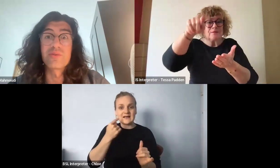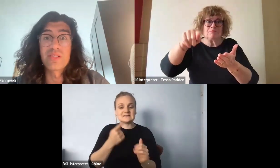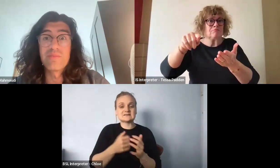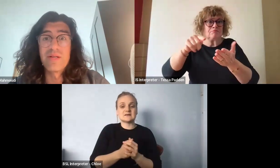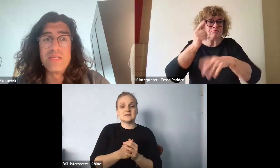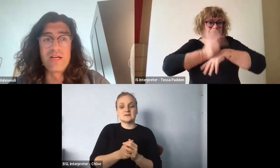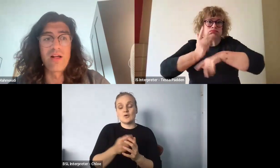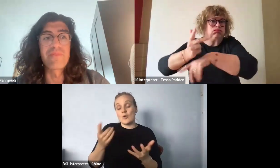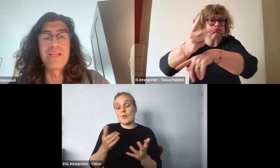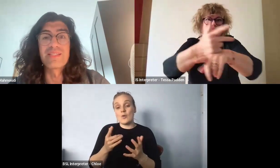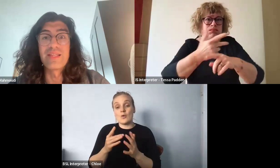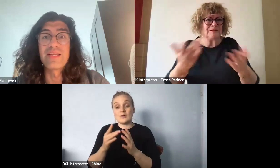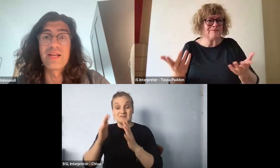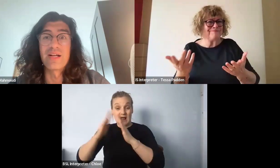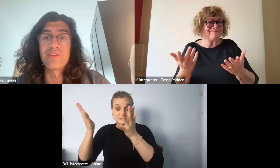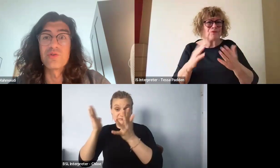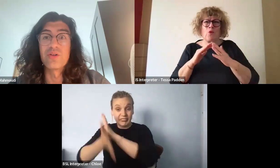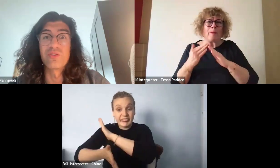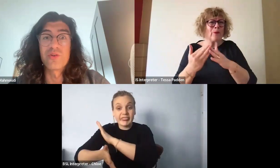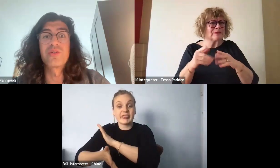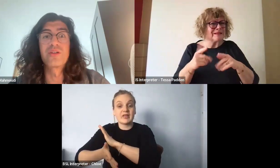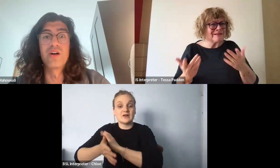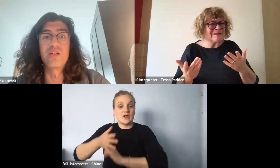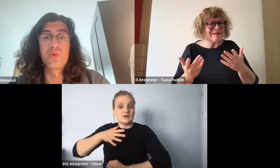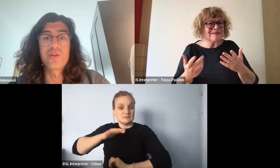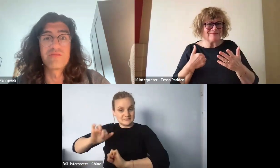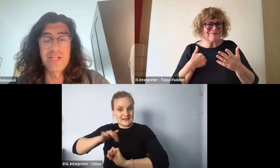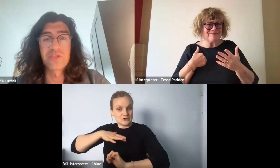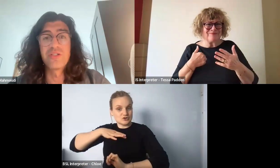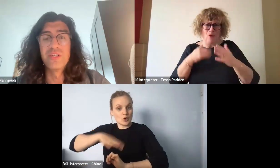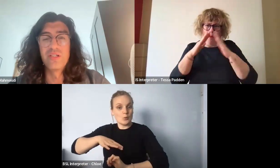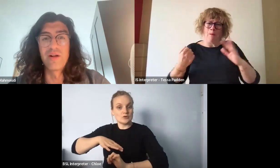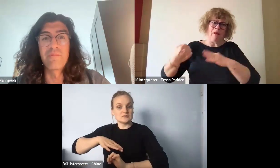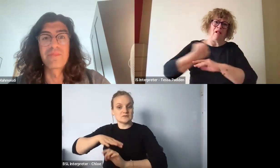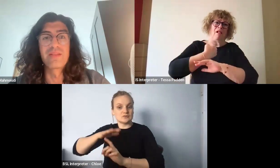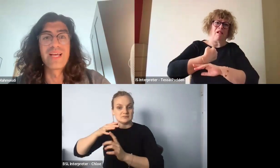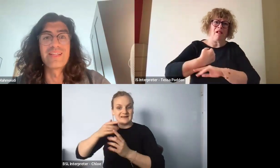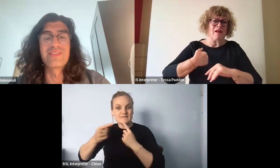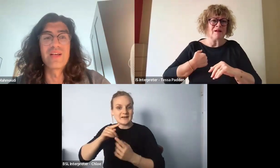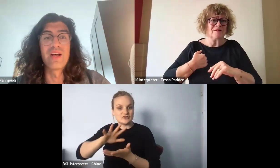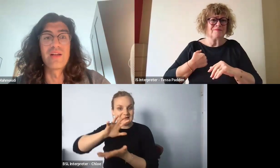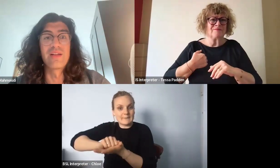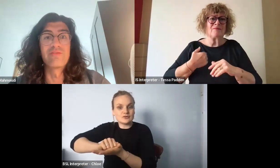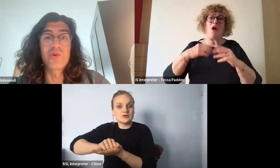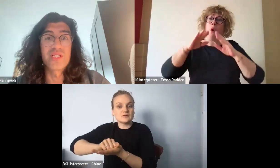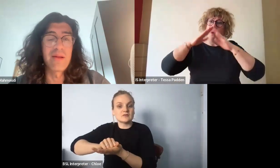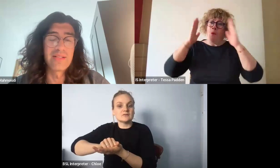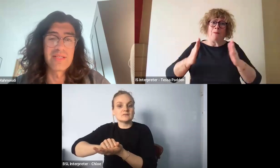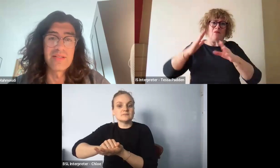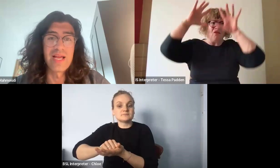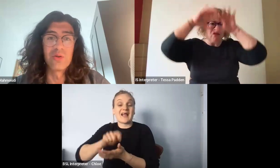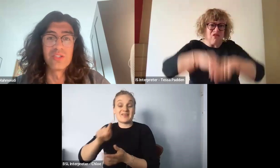in East Jerusalem, it's leading to a further coercive measure that is